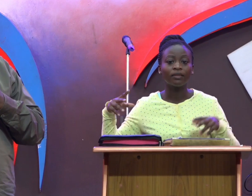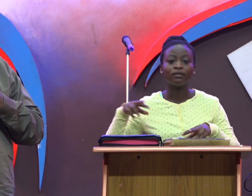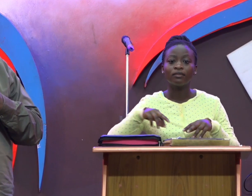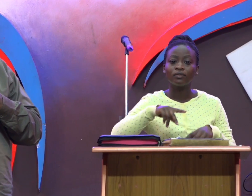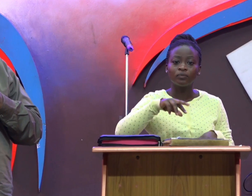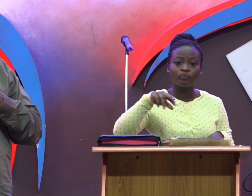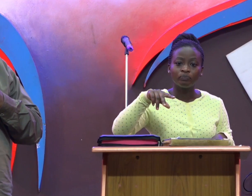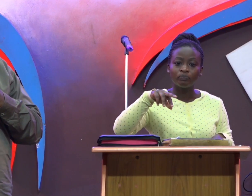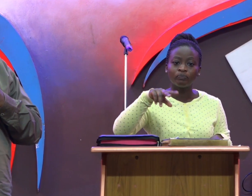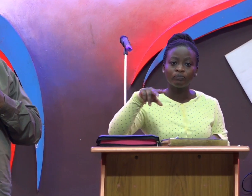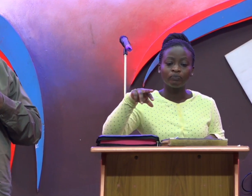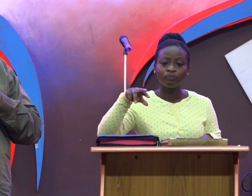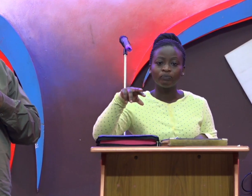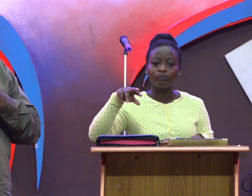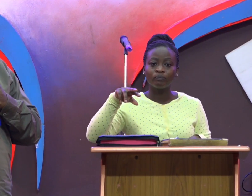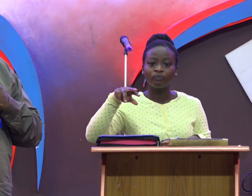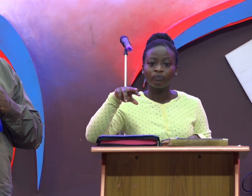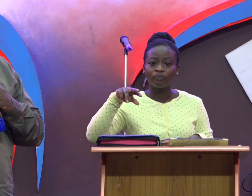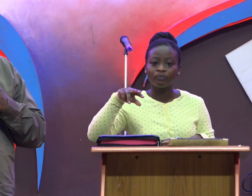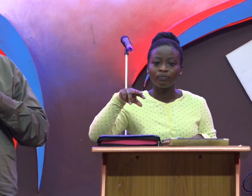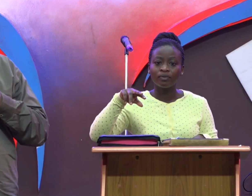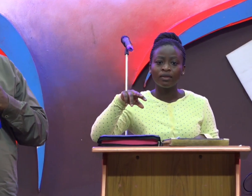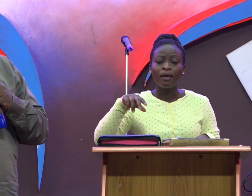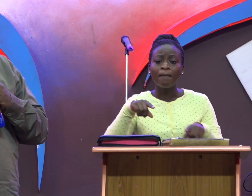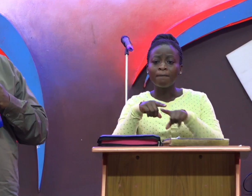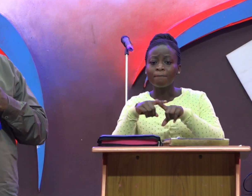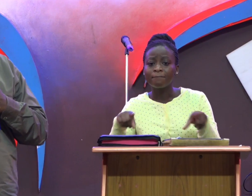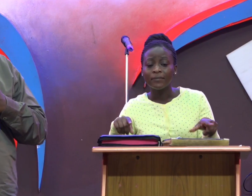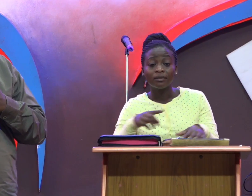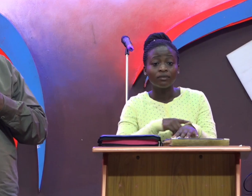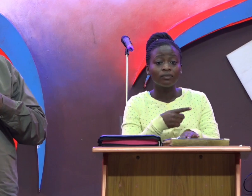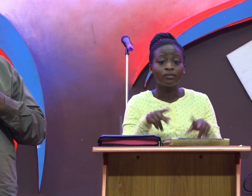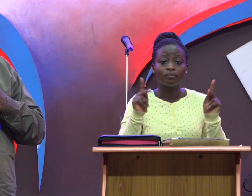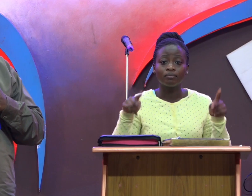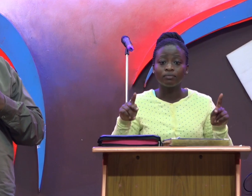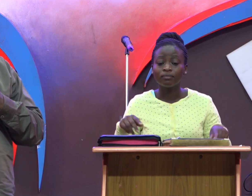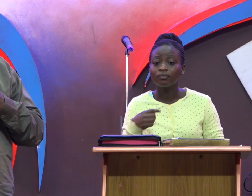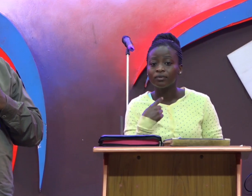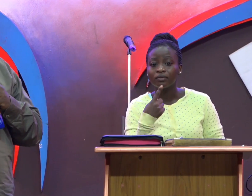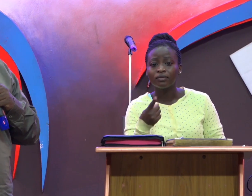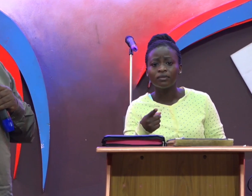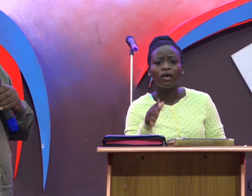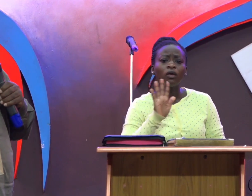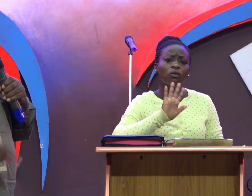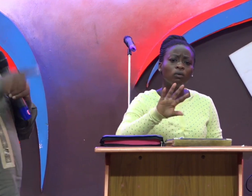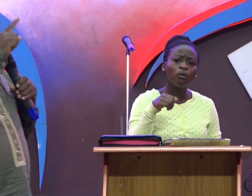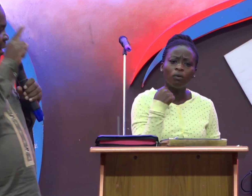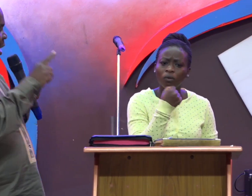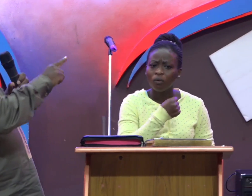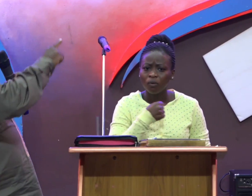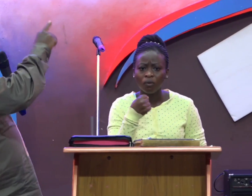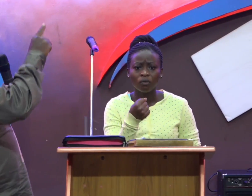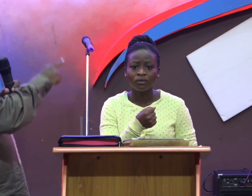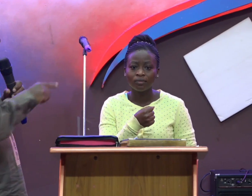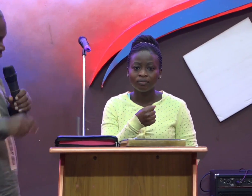nga Katoke. He was always in Katoke. Na yule wamganti, mzee okadie nyo tulaka waka. By the time they told him, no, you sit home, you're so old. Mzee